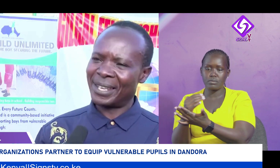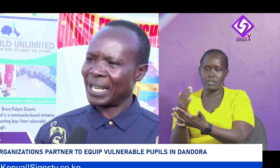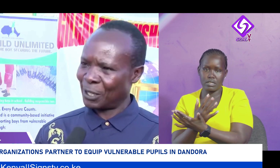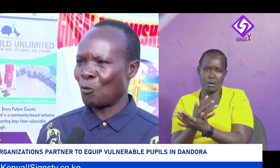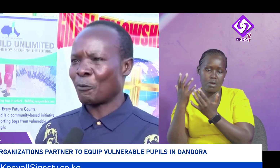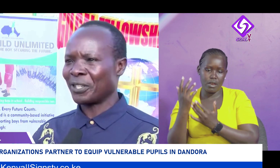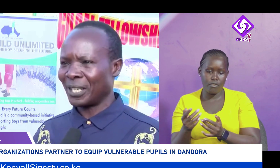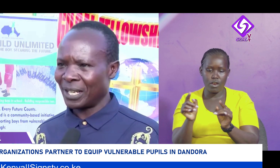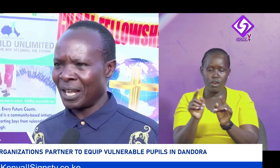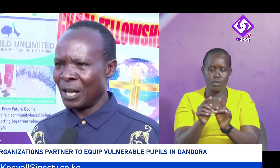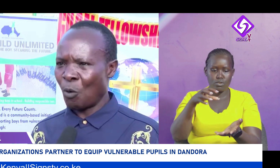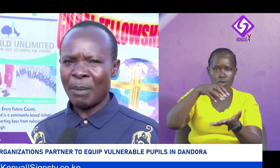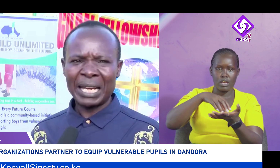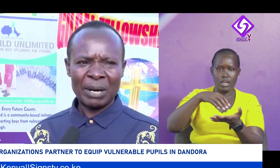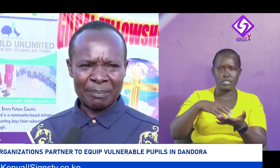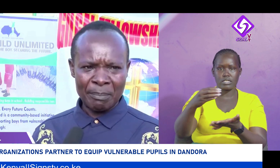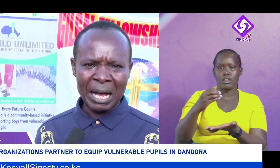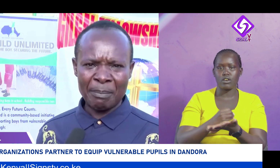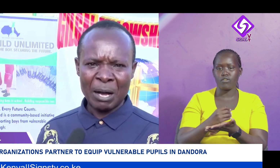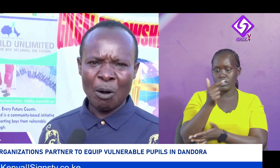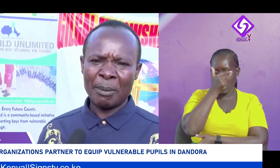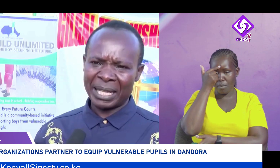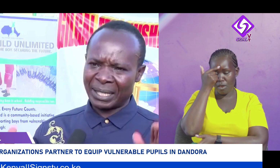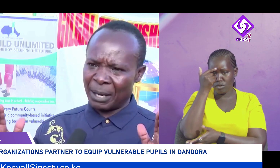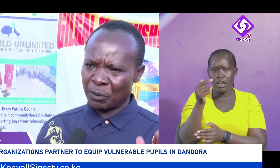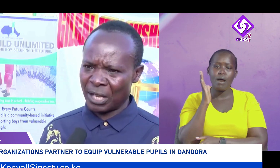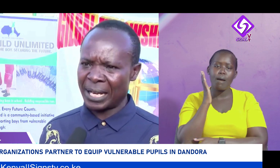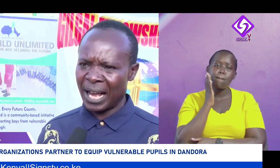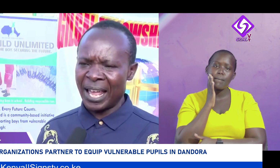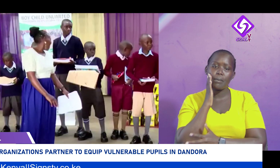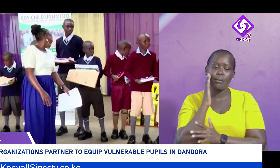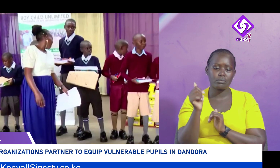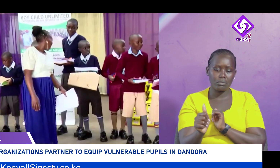kila siku ofisini, kwa maana mama wamebatazamu sana.